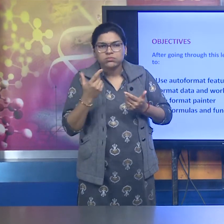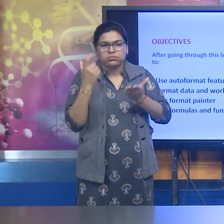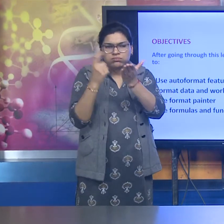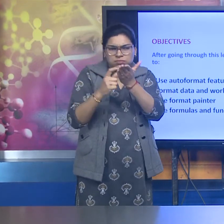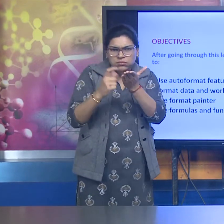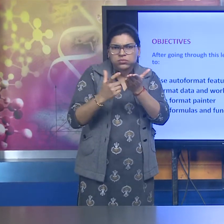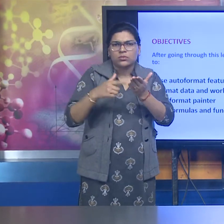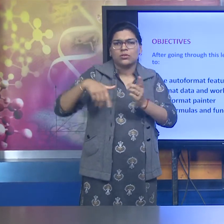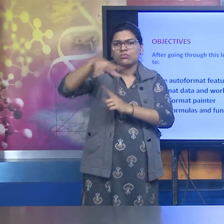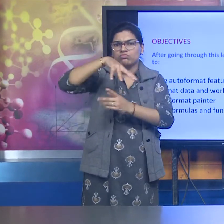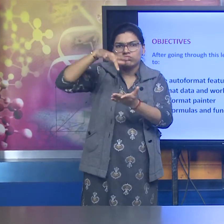format